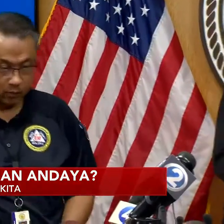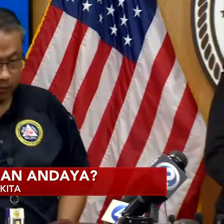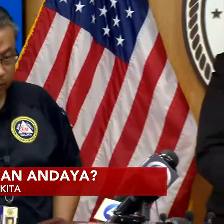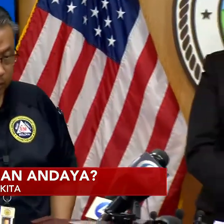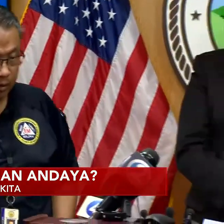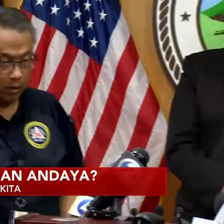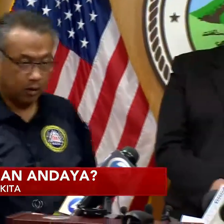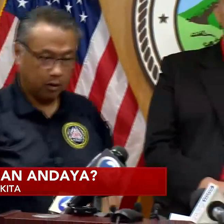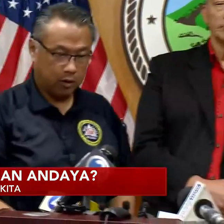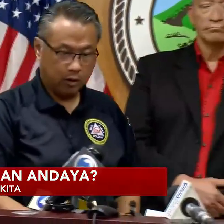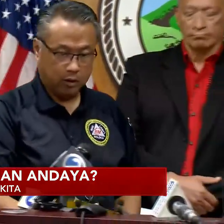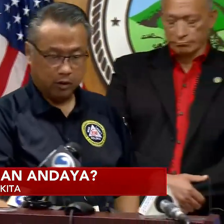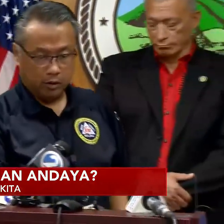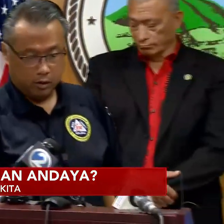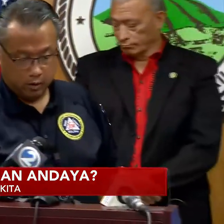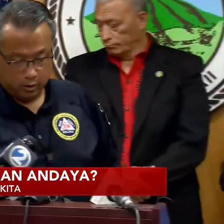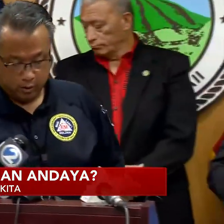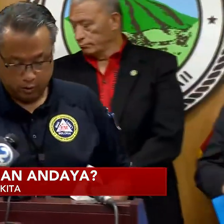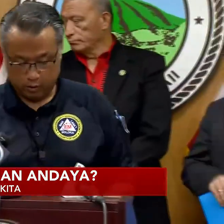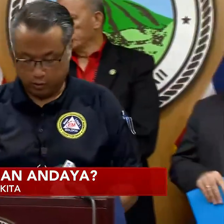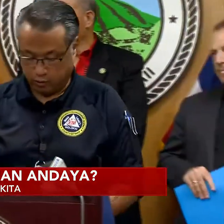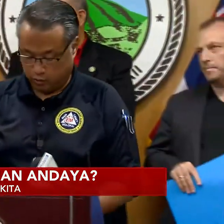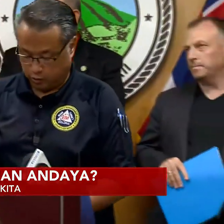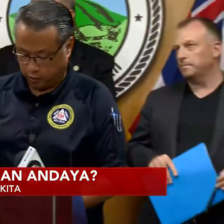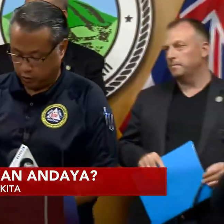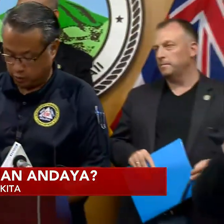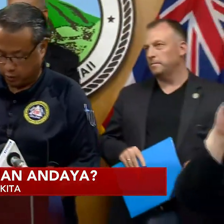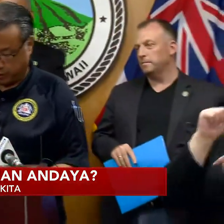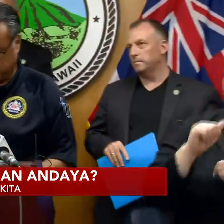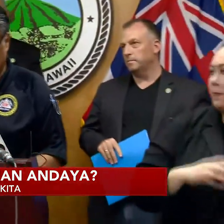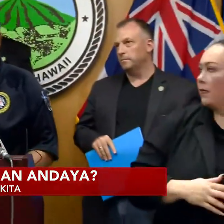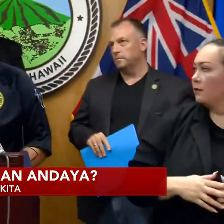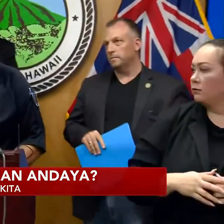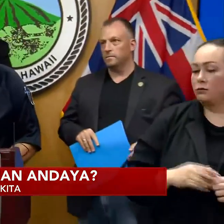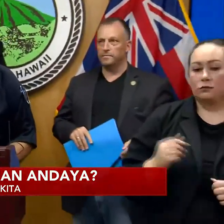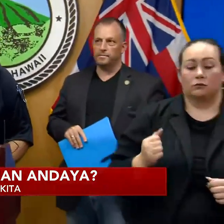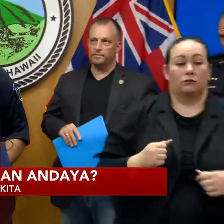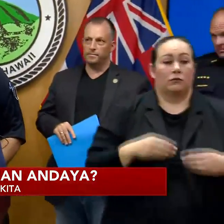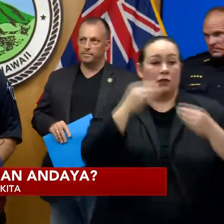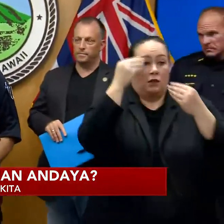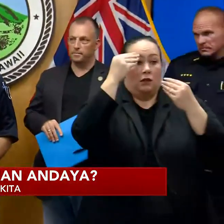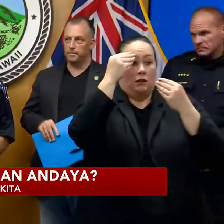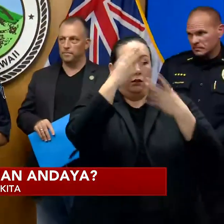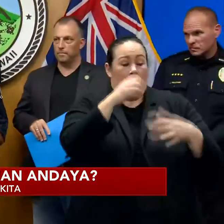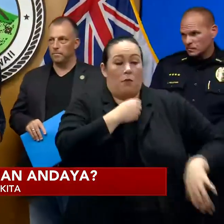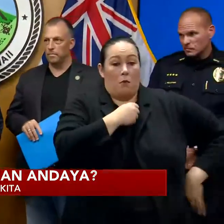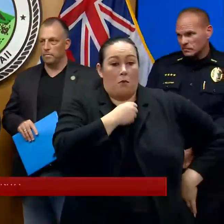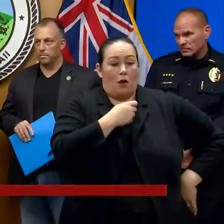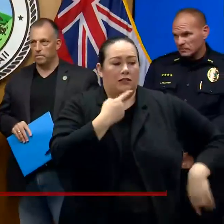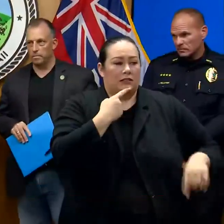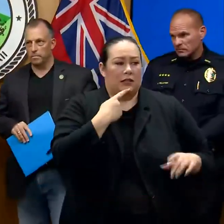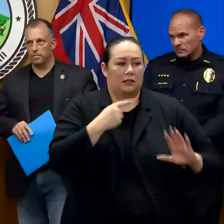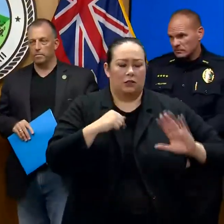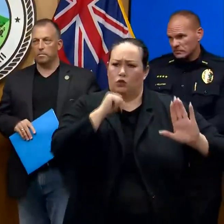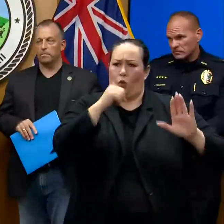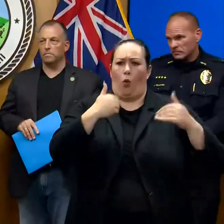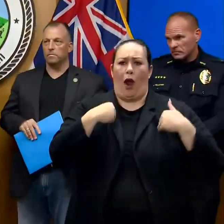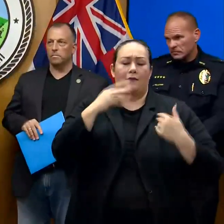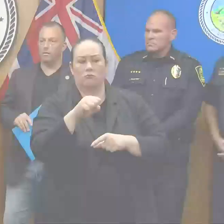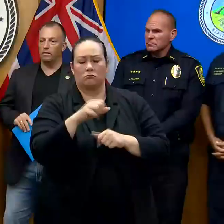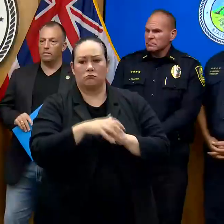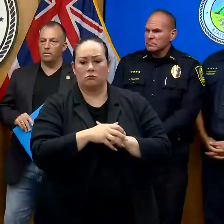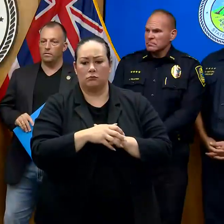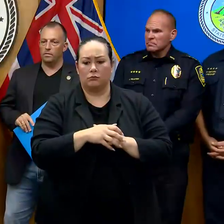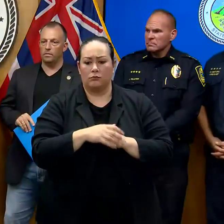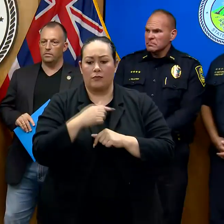first time Tuesday. During the question and answer period he said this brief statement about his whereabouts the night Lahaina burned.